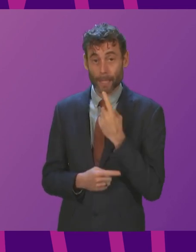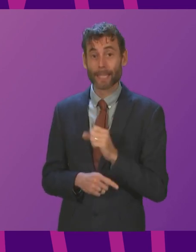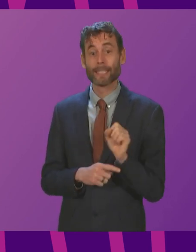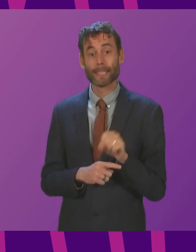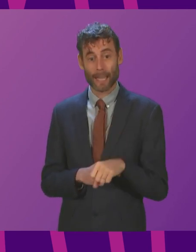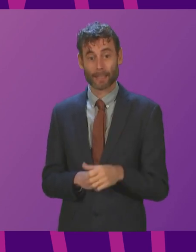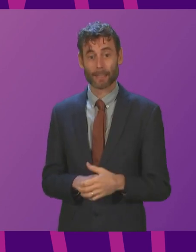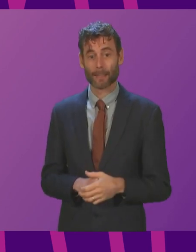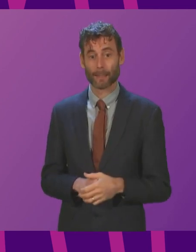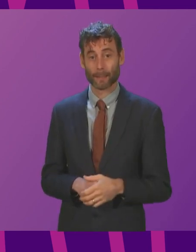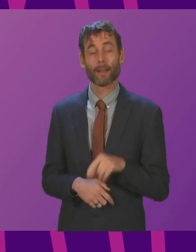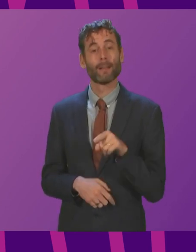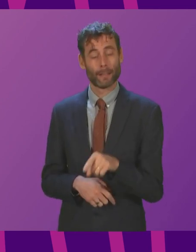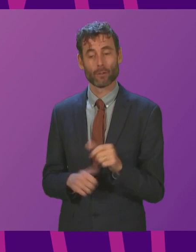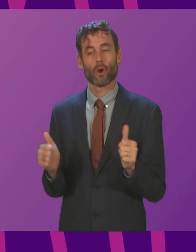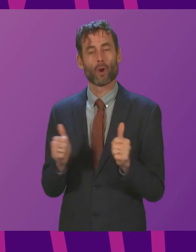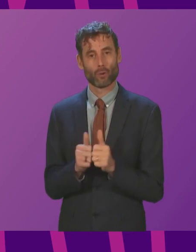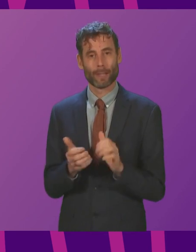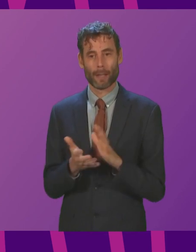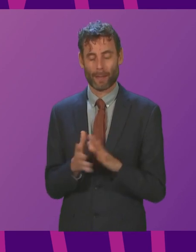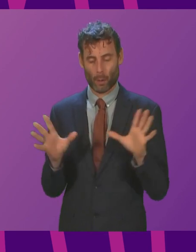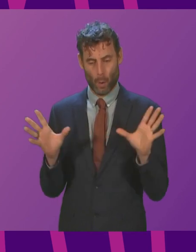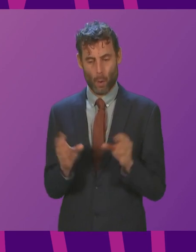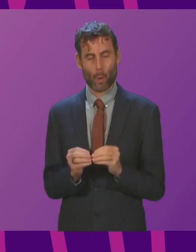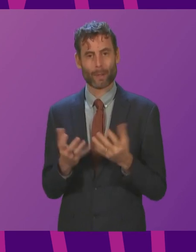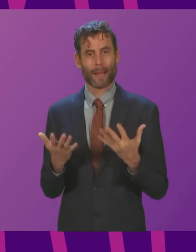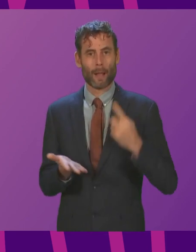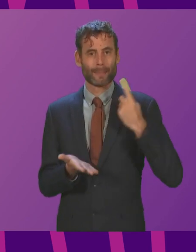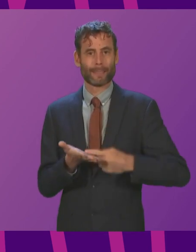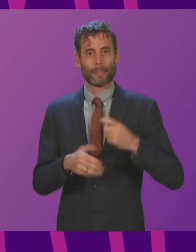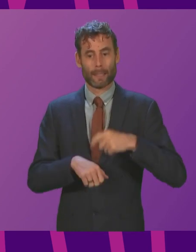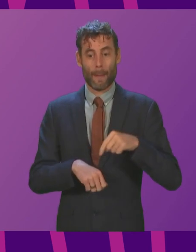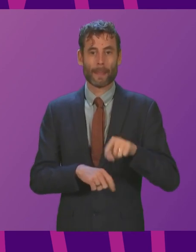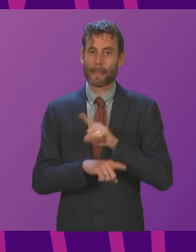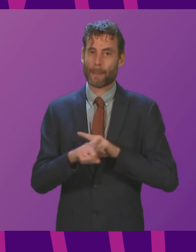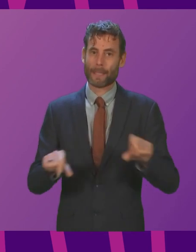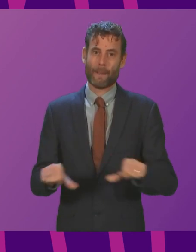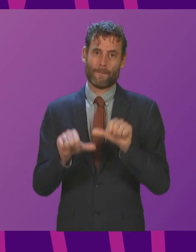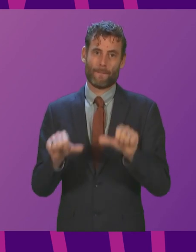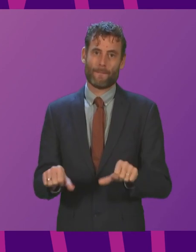motion is therefore agreed. That concludes decision time and I close this meeting.